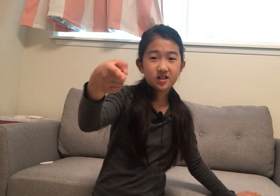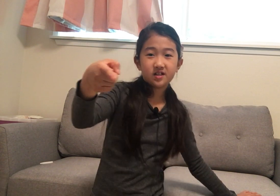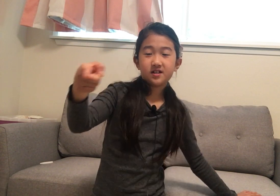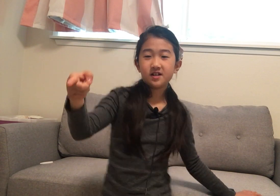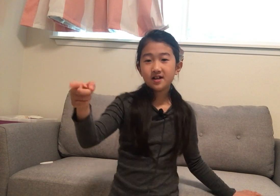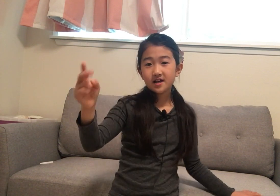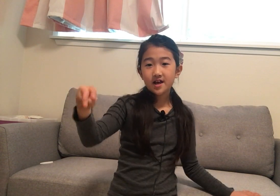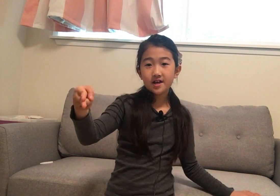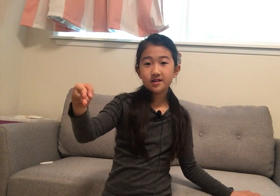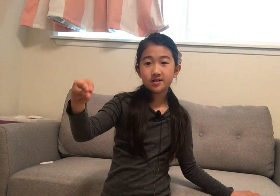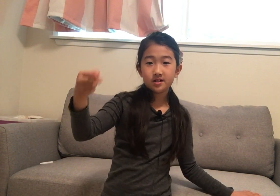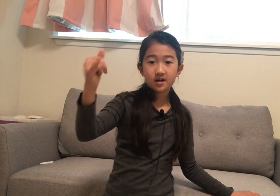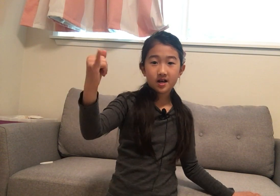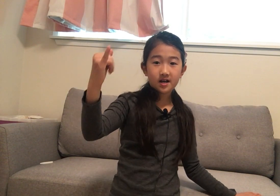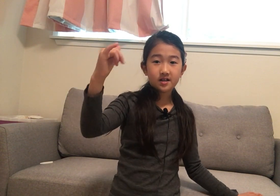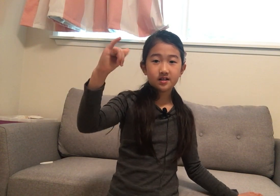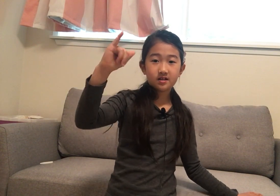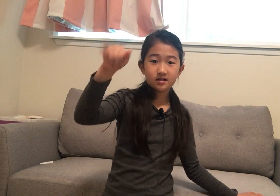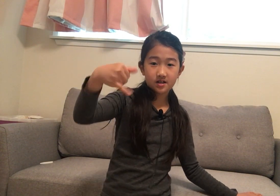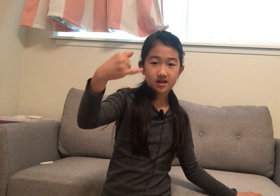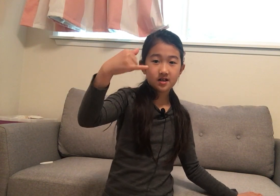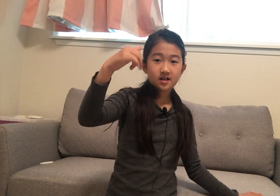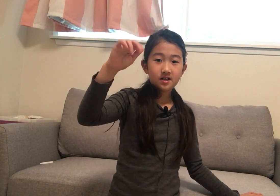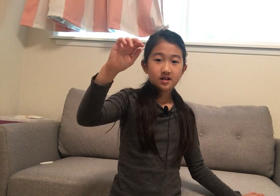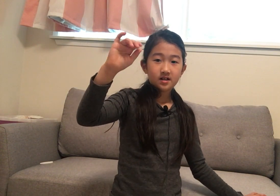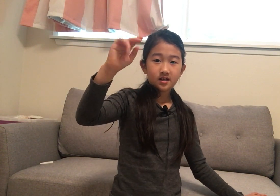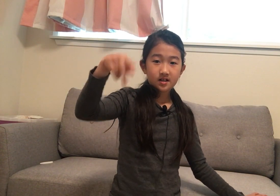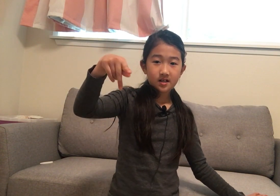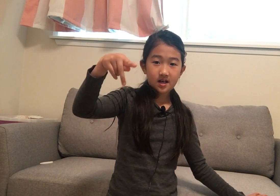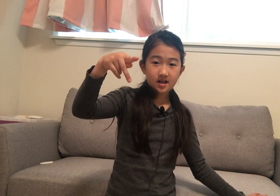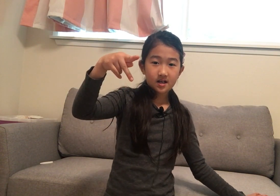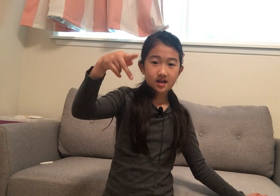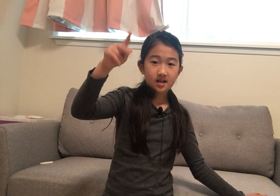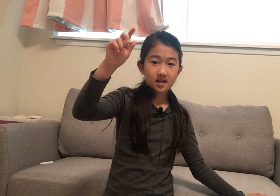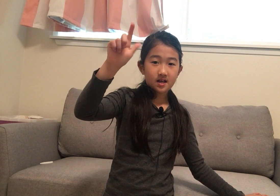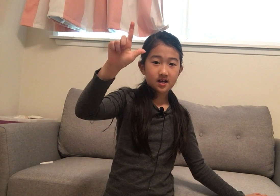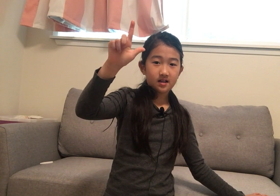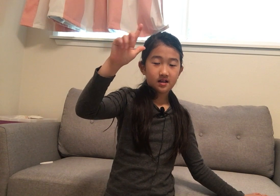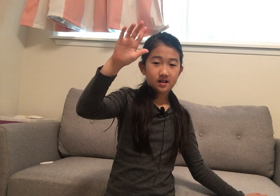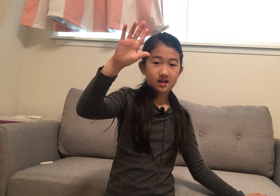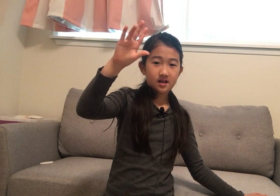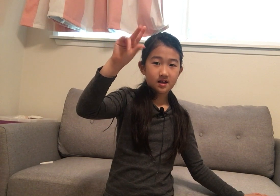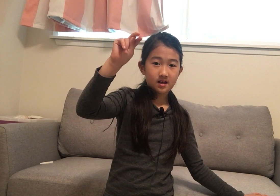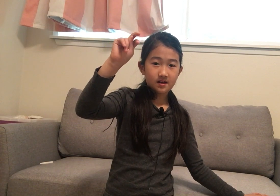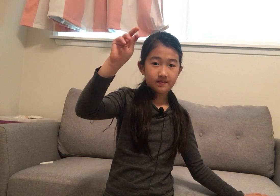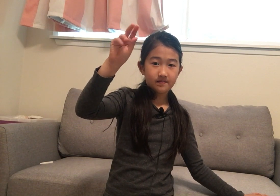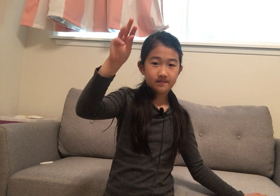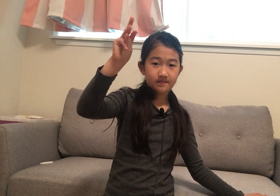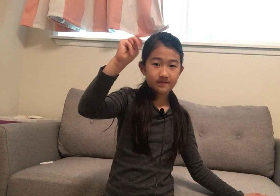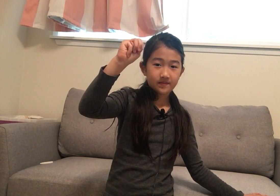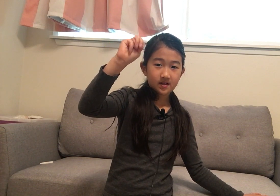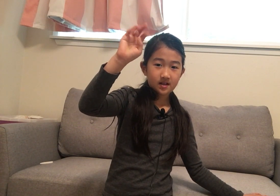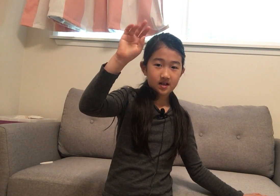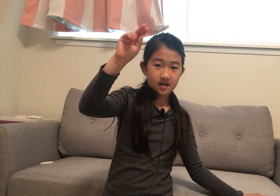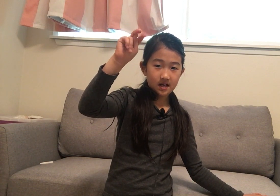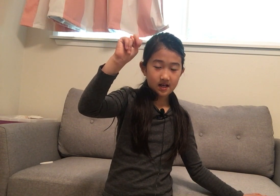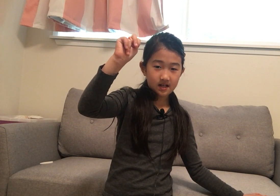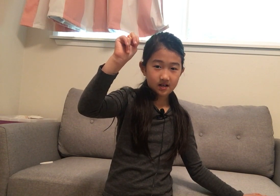h i j k l m n